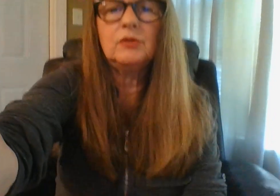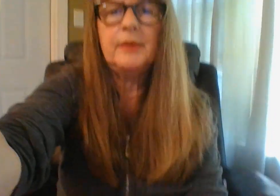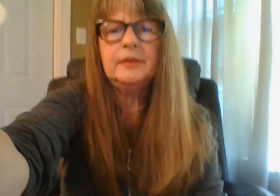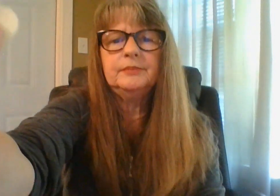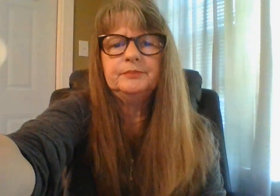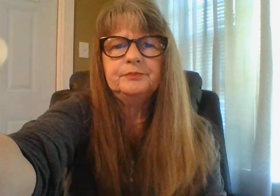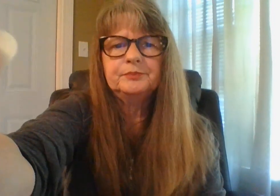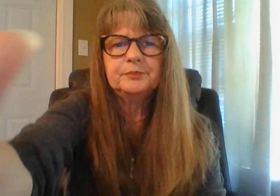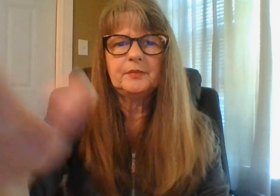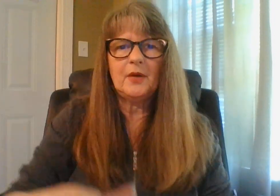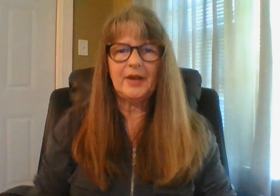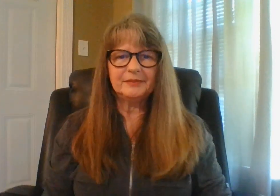little bit. Okay.